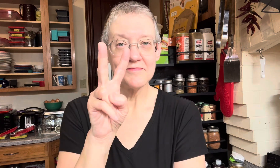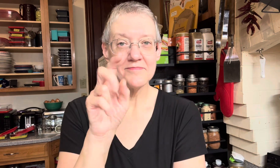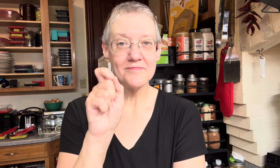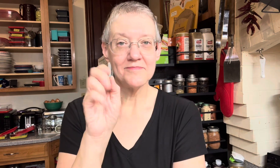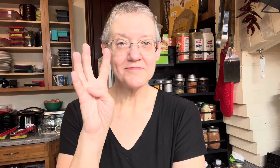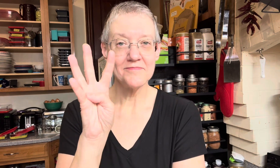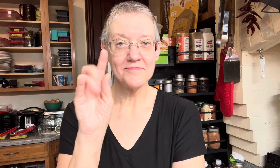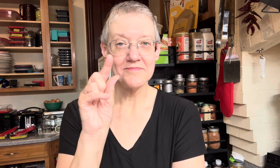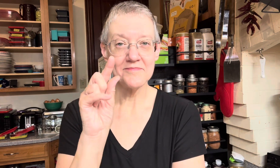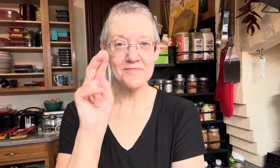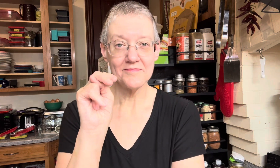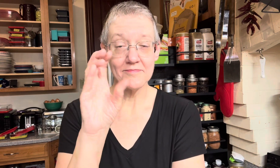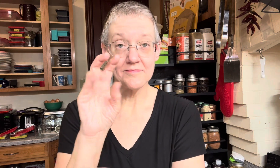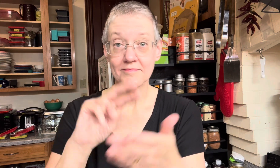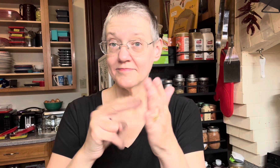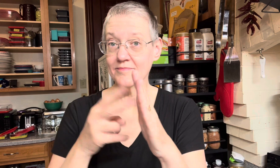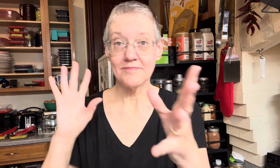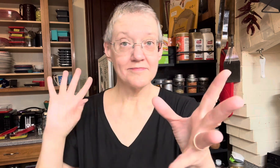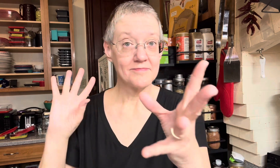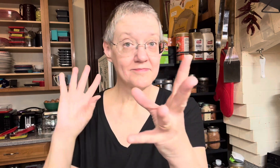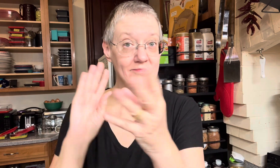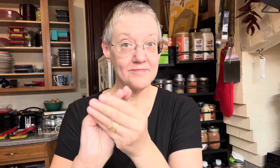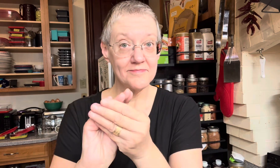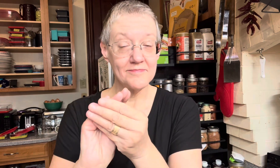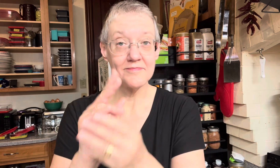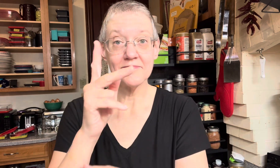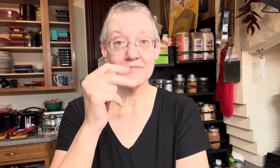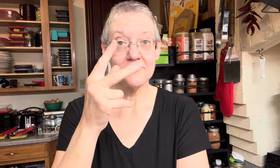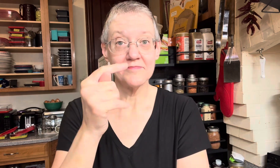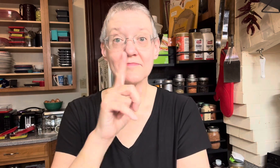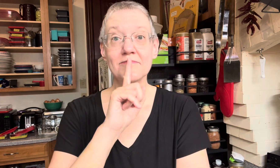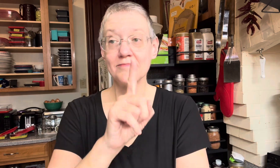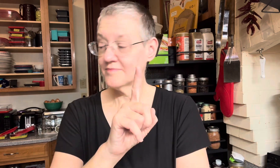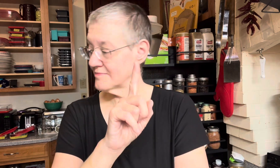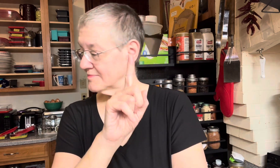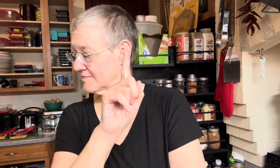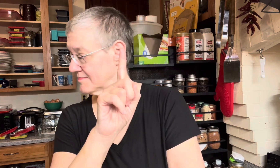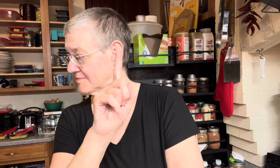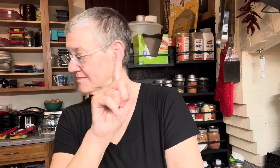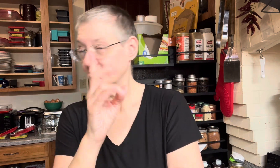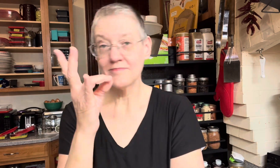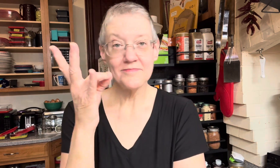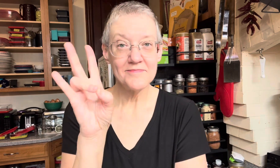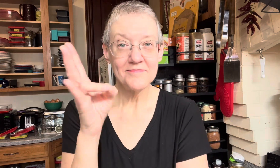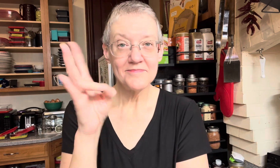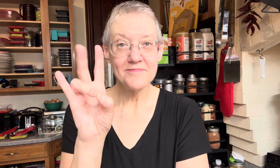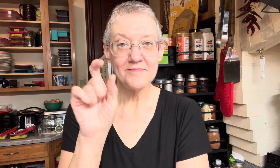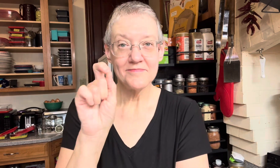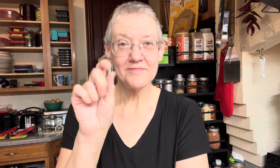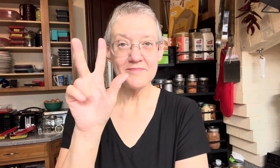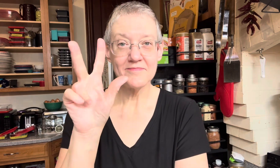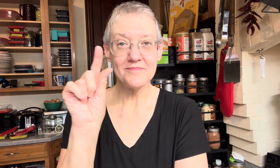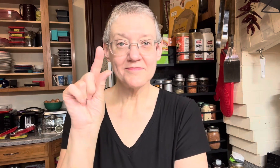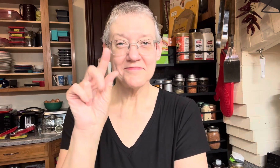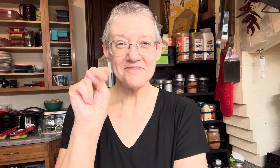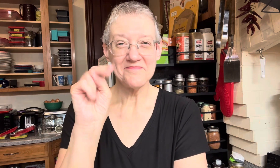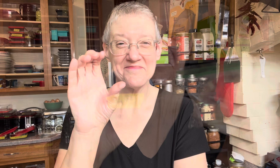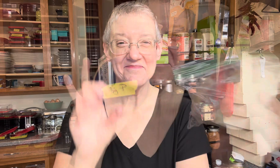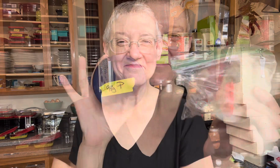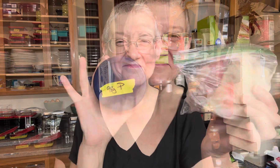more stevia. And the lime juice is 2.4 grams of net carbs, making Thursday altogether